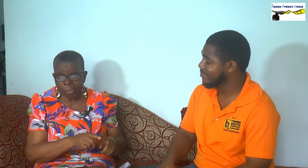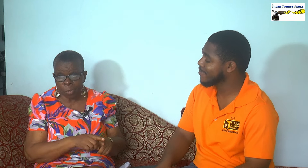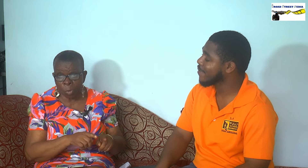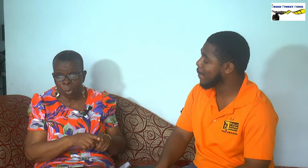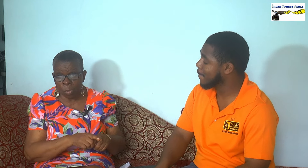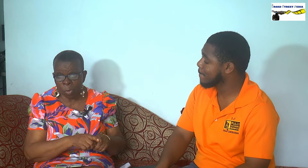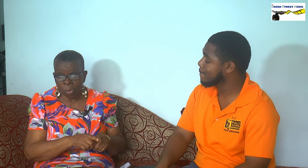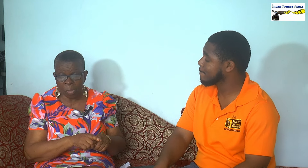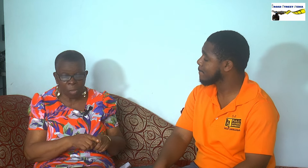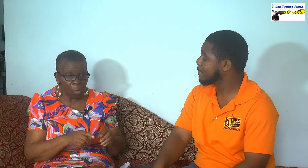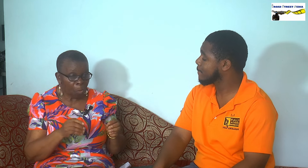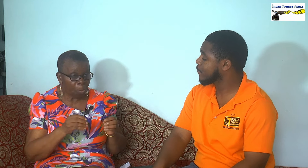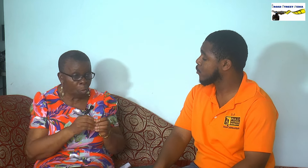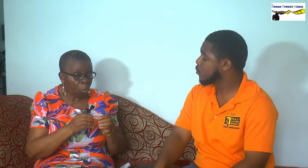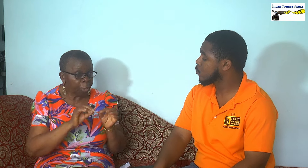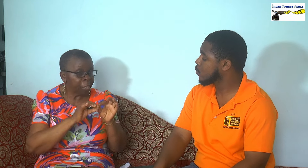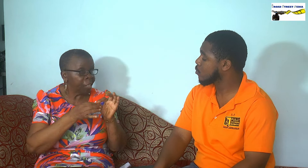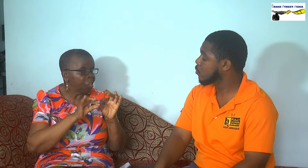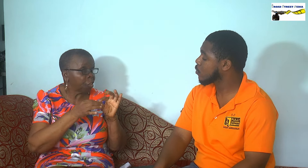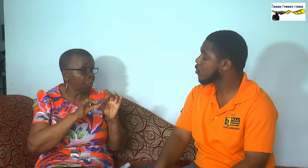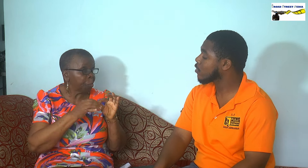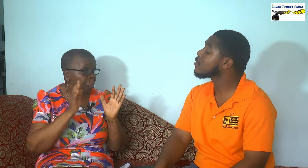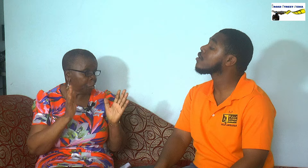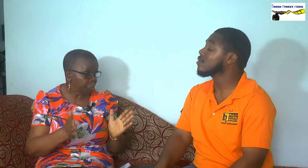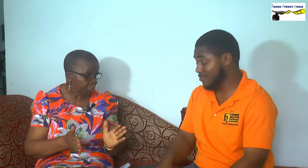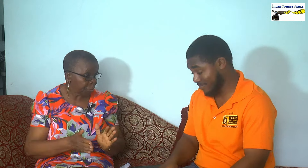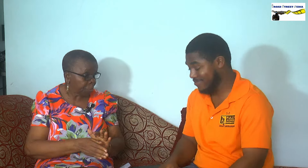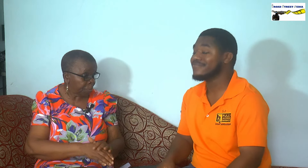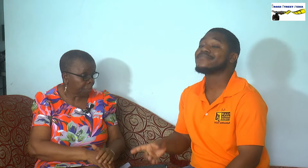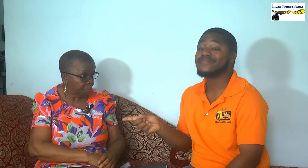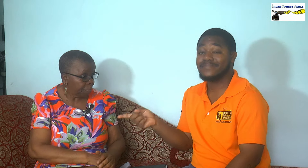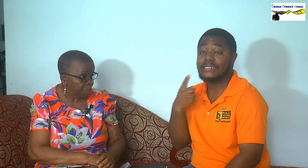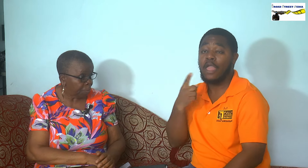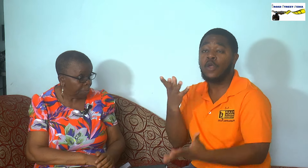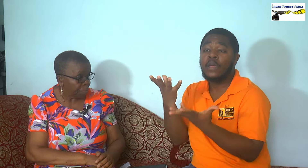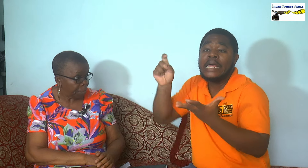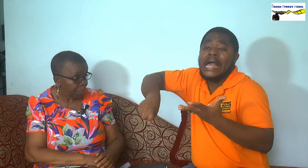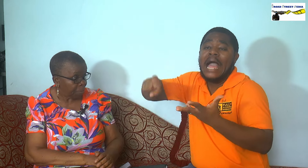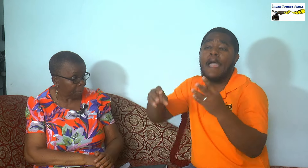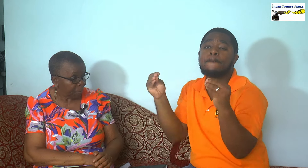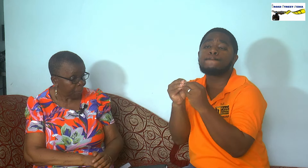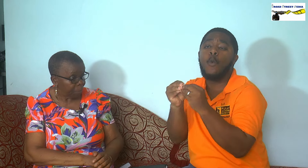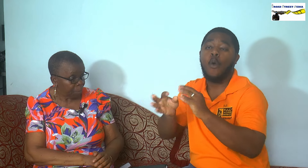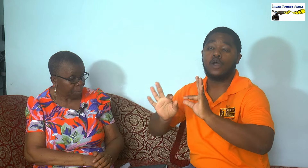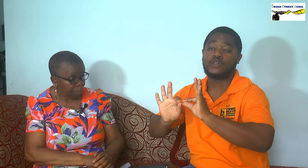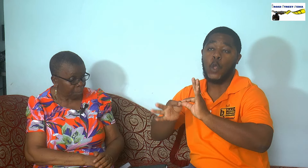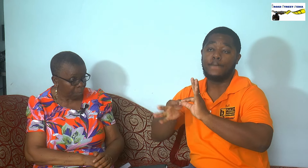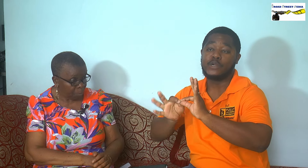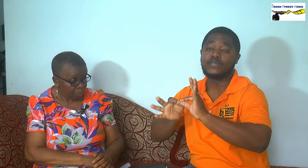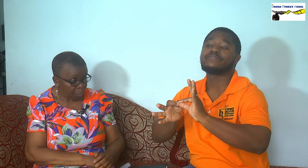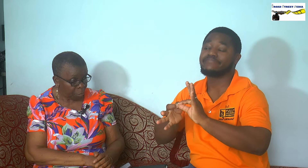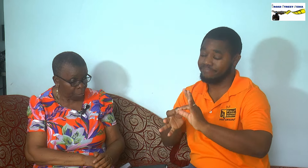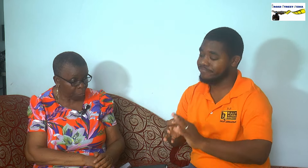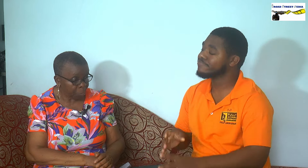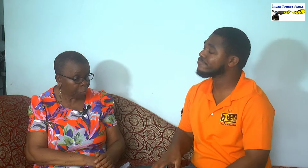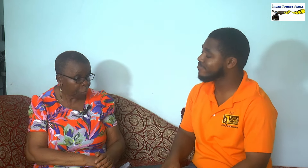Also, more interpreters. Yes. You say there's a need for